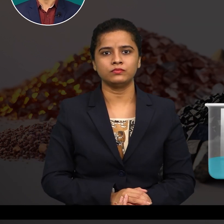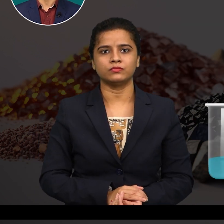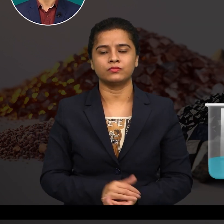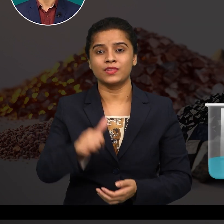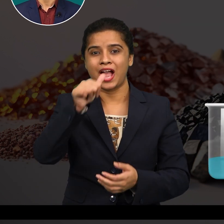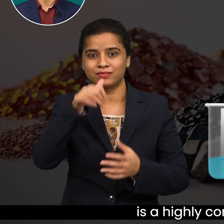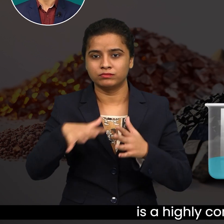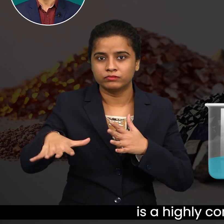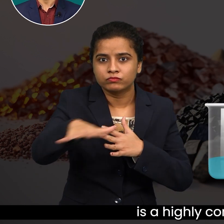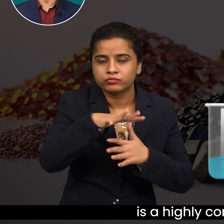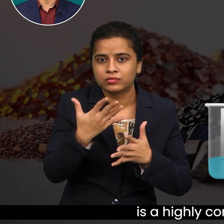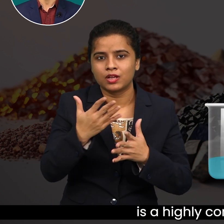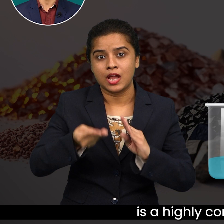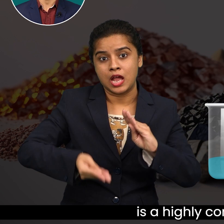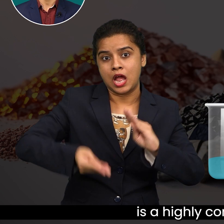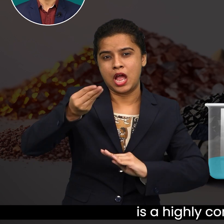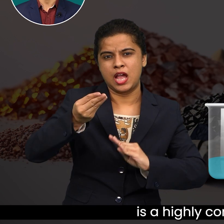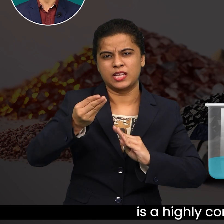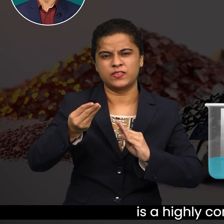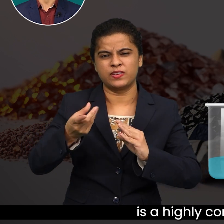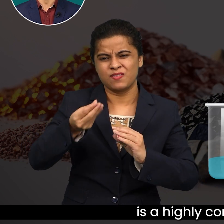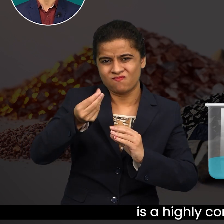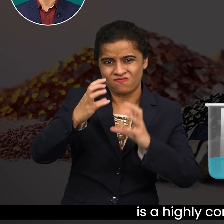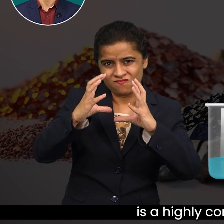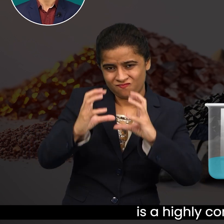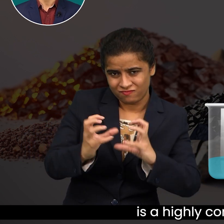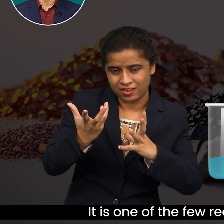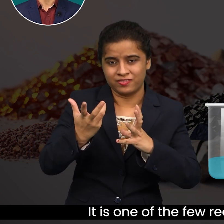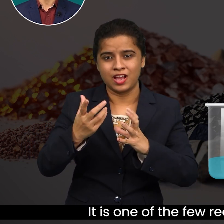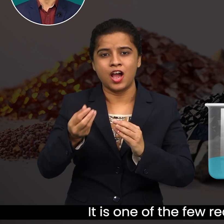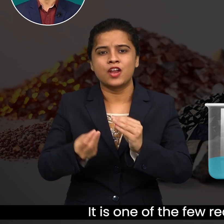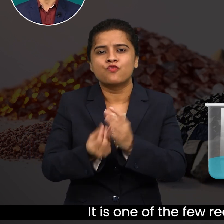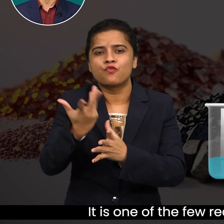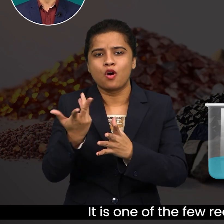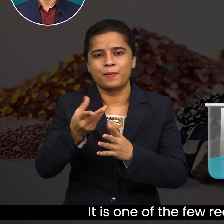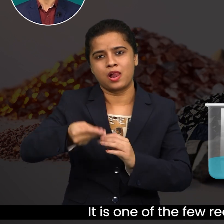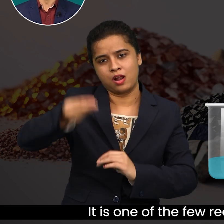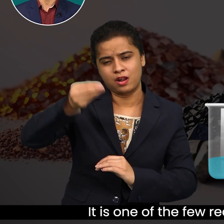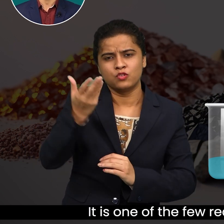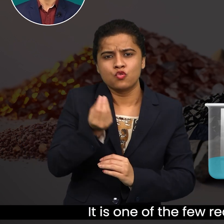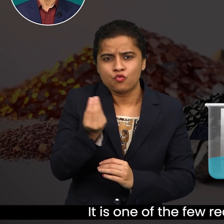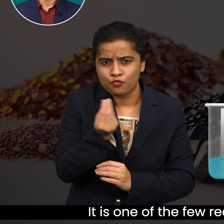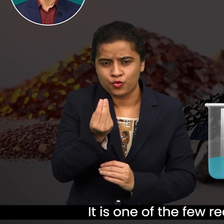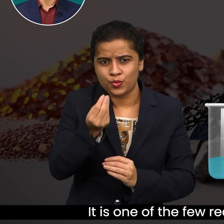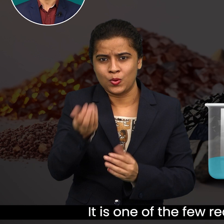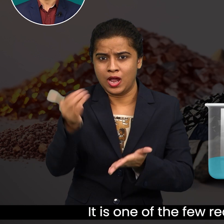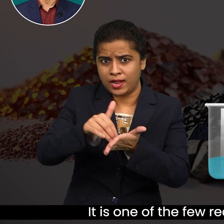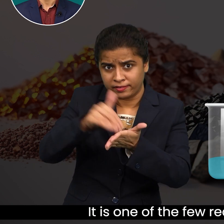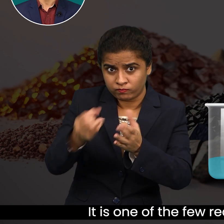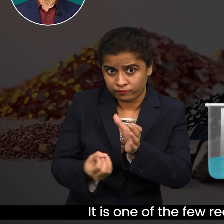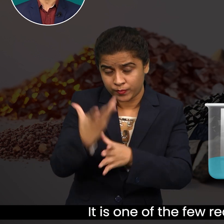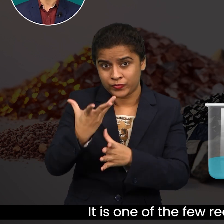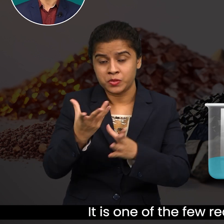Aqua regia is a highly corrosive and fuming liquid. It is one of the few reagents which